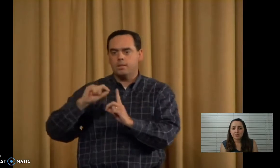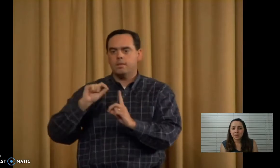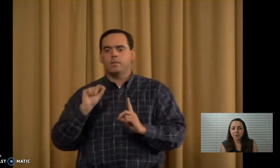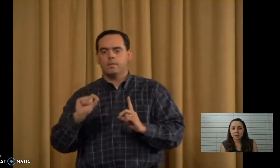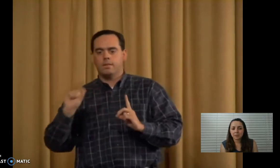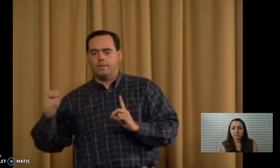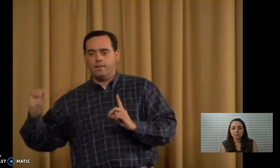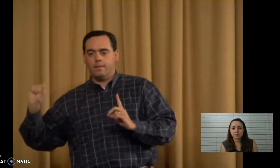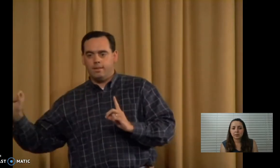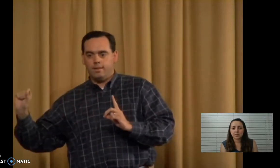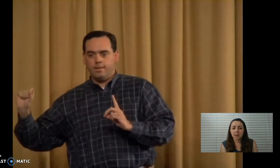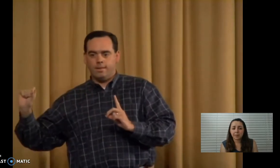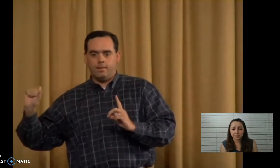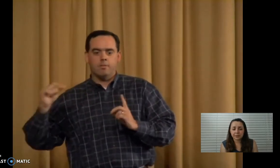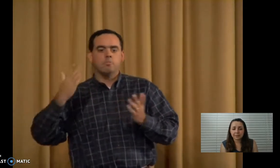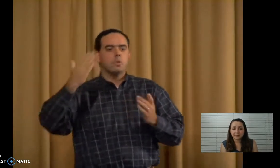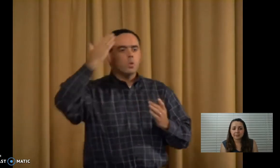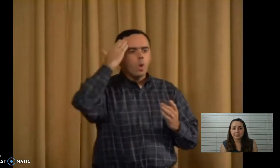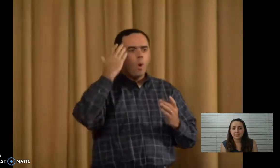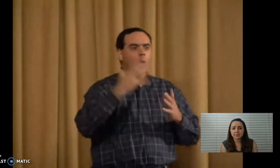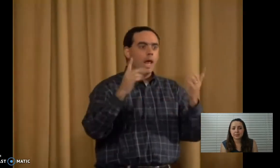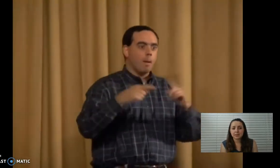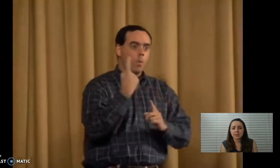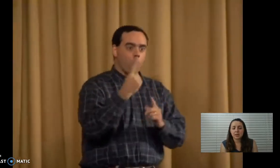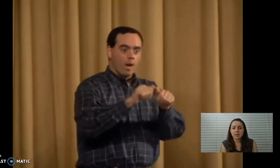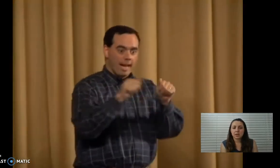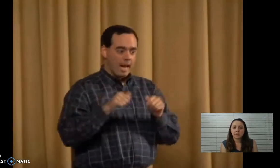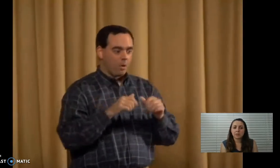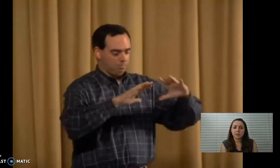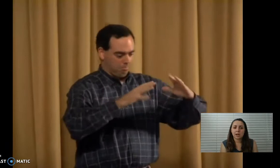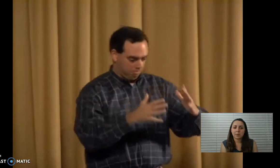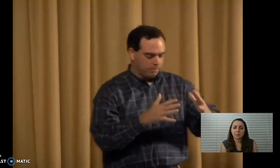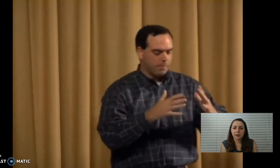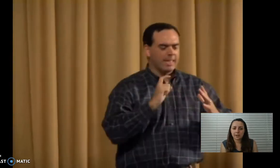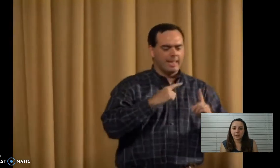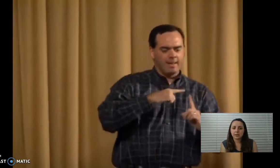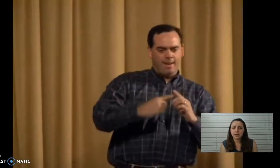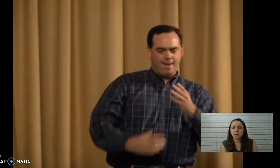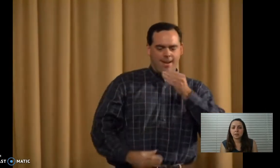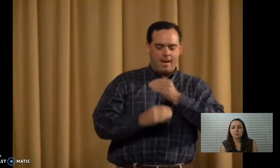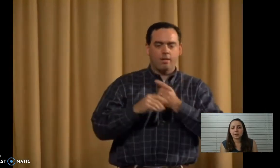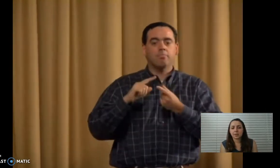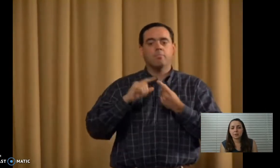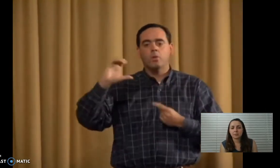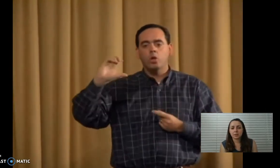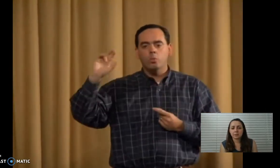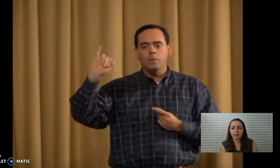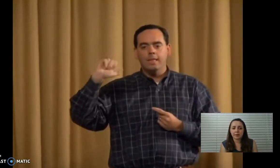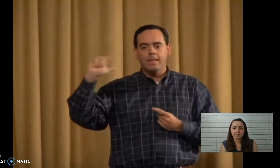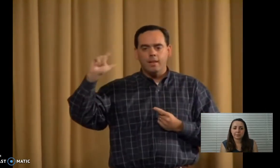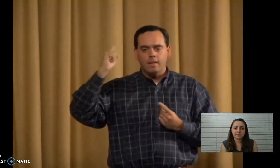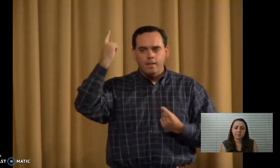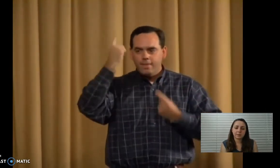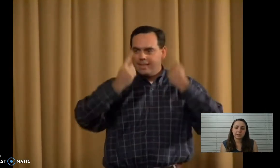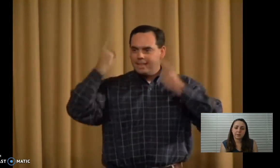You have to have knowledge plus other things. You need to know a lot about one area, but you also need to